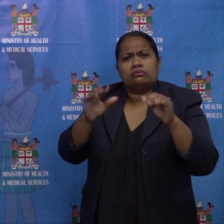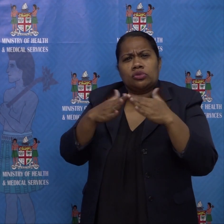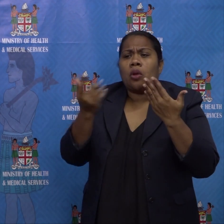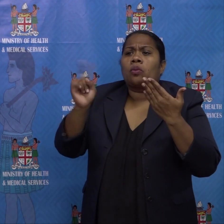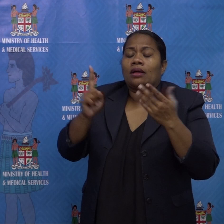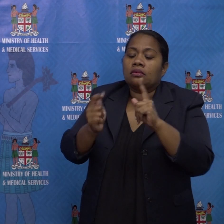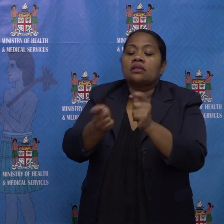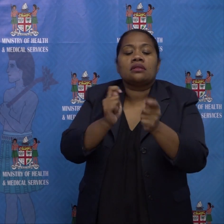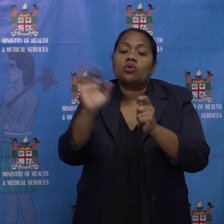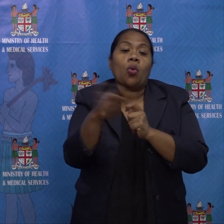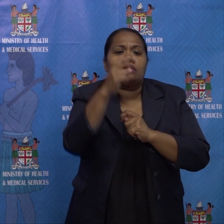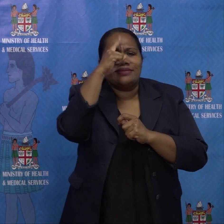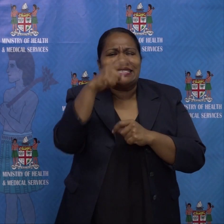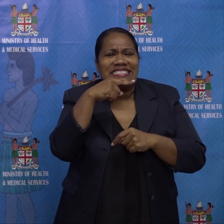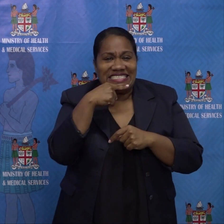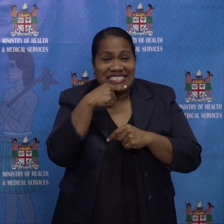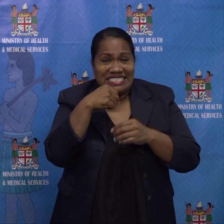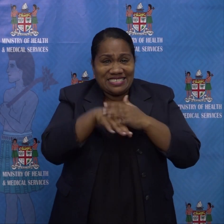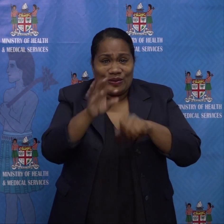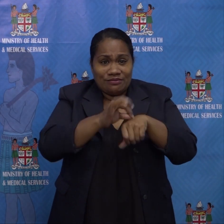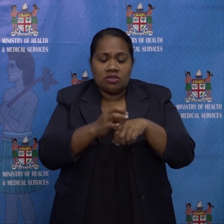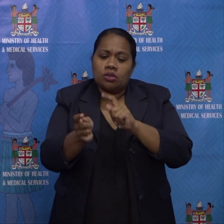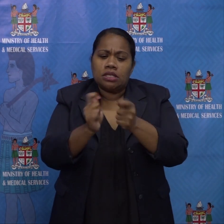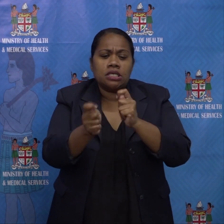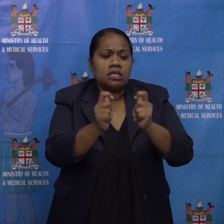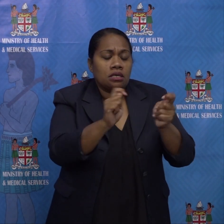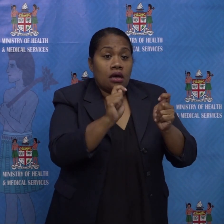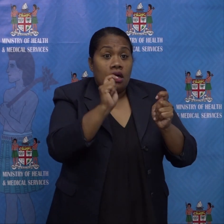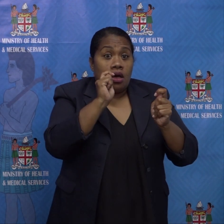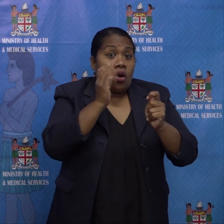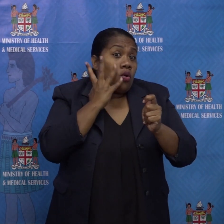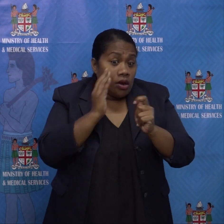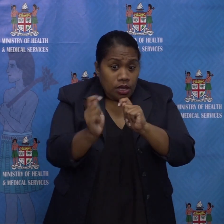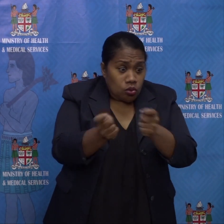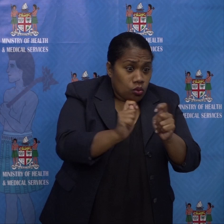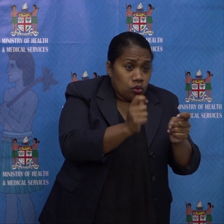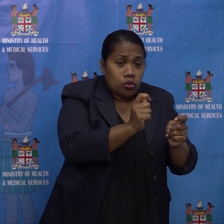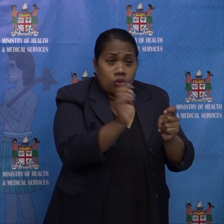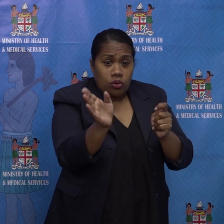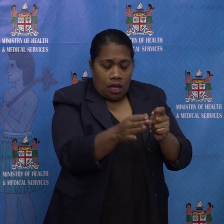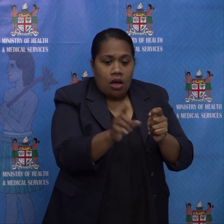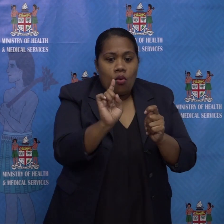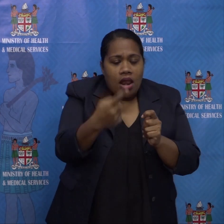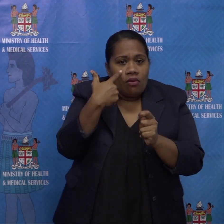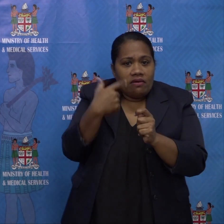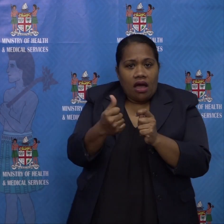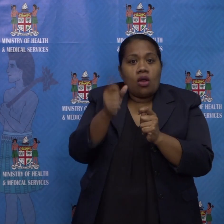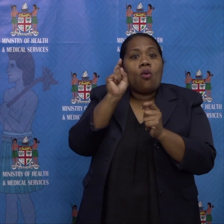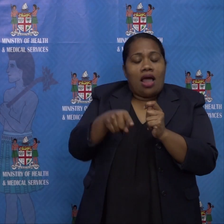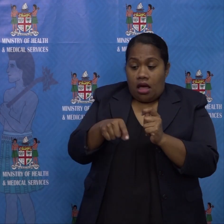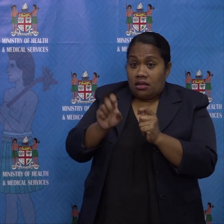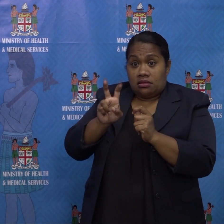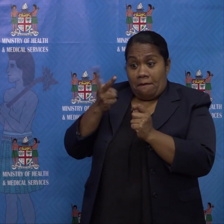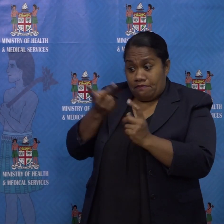patients around them. And in doing that, that's how we found this patient. And we could establish that both doctors did have contact with the